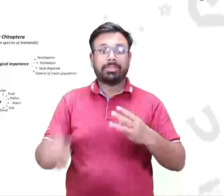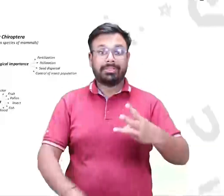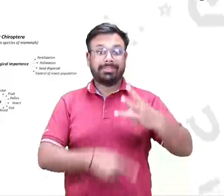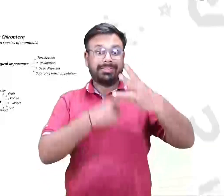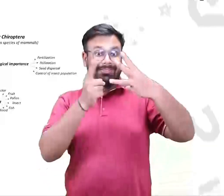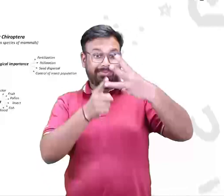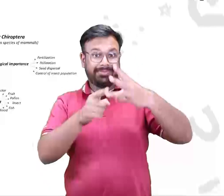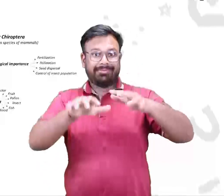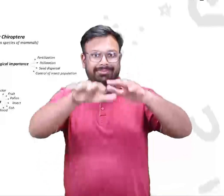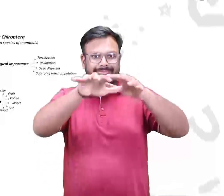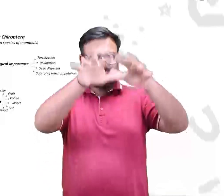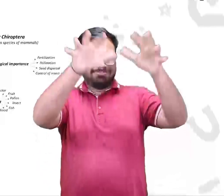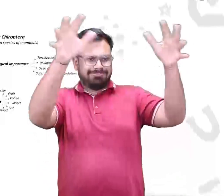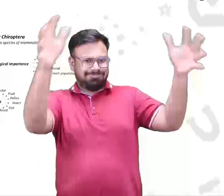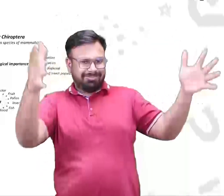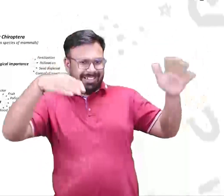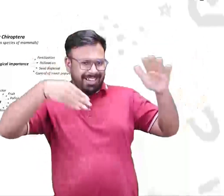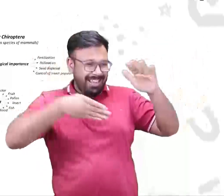rock crevices,